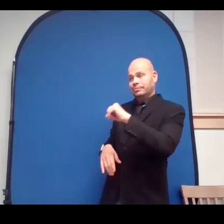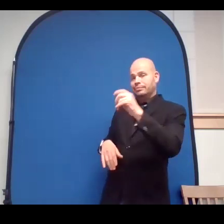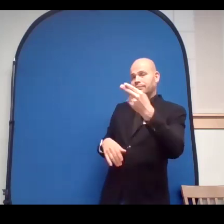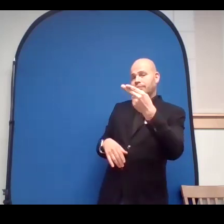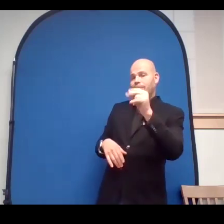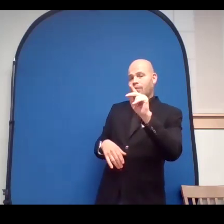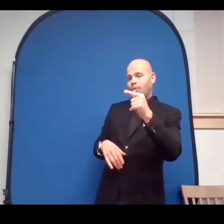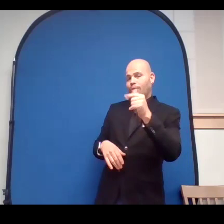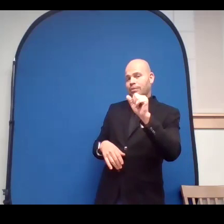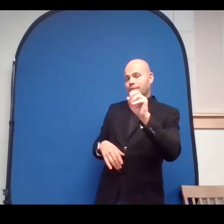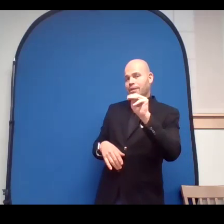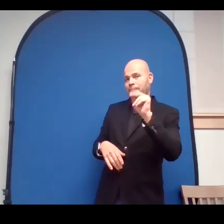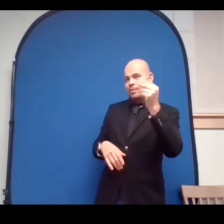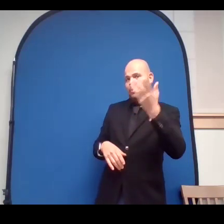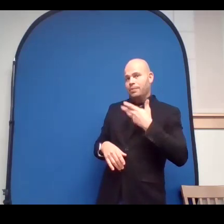that Hodgson did?